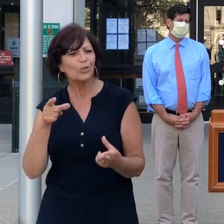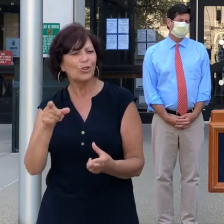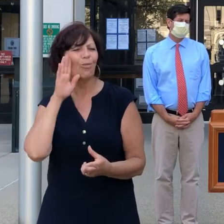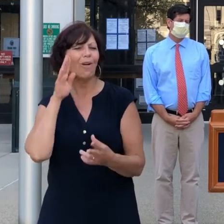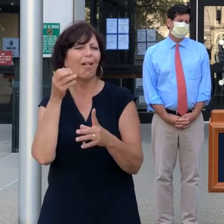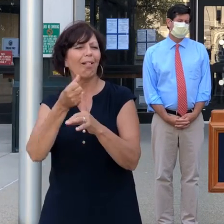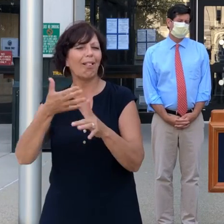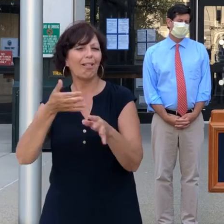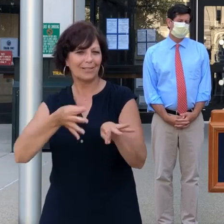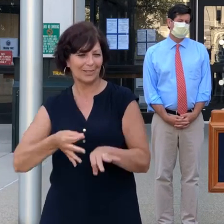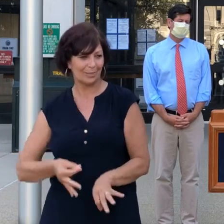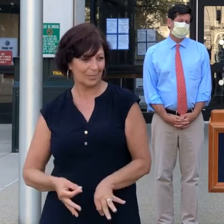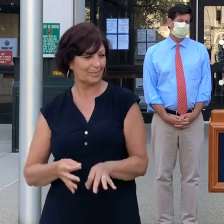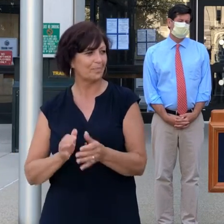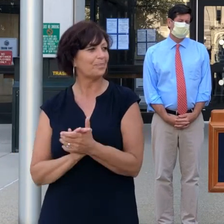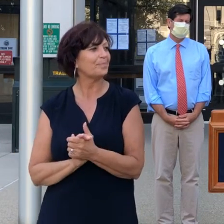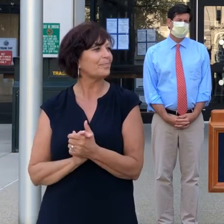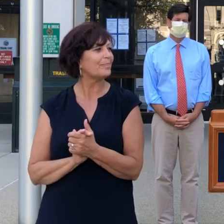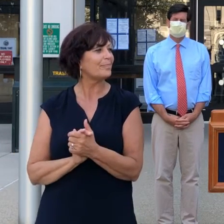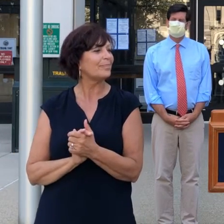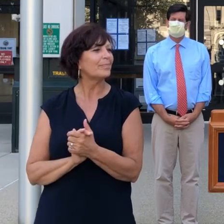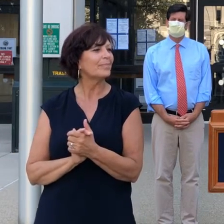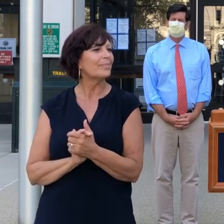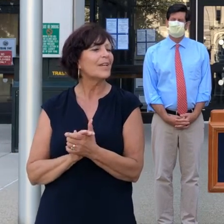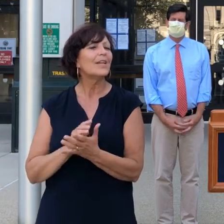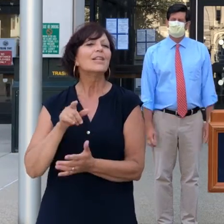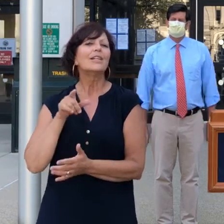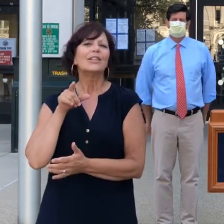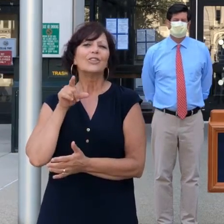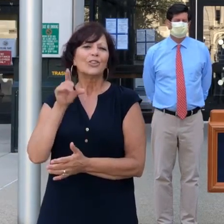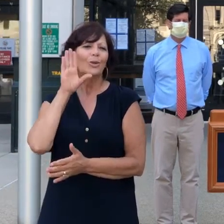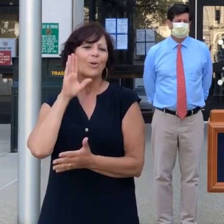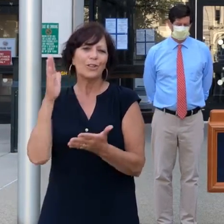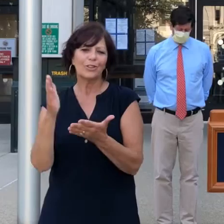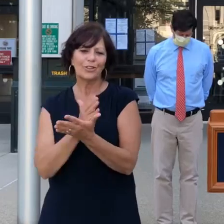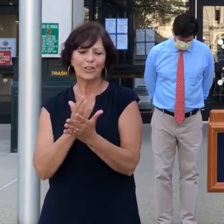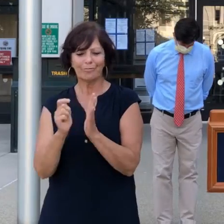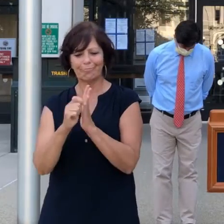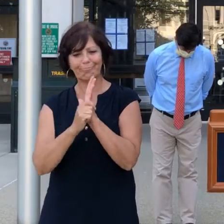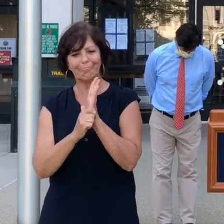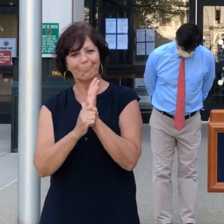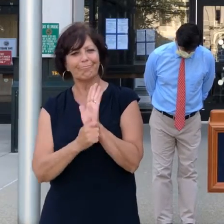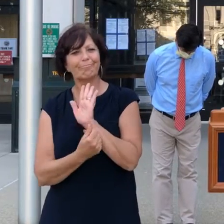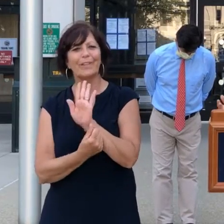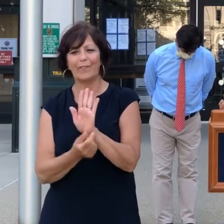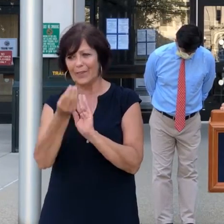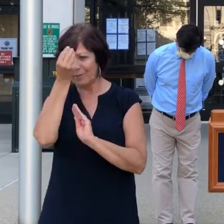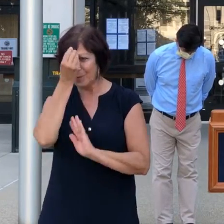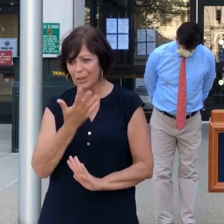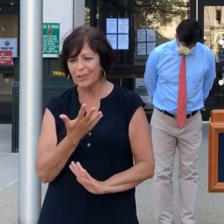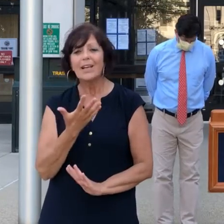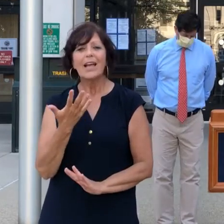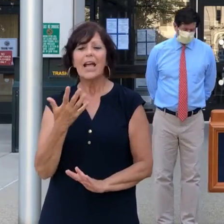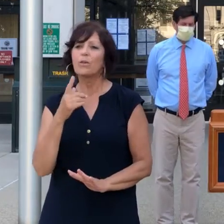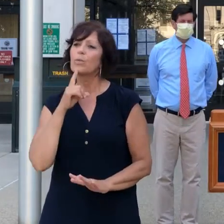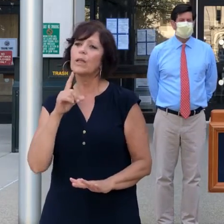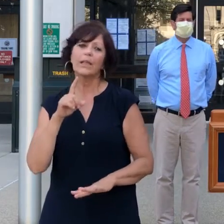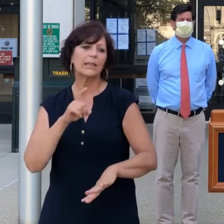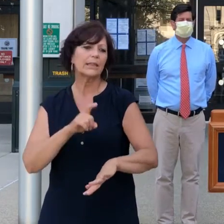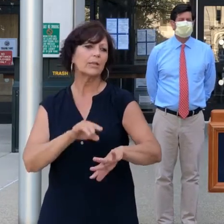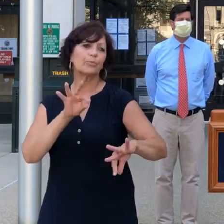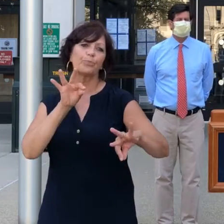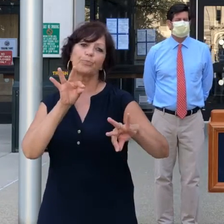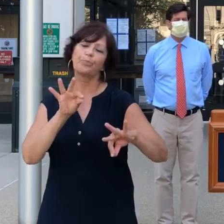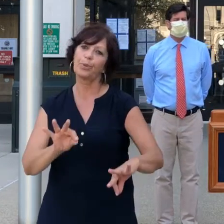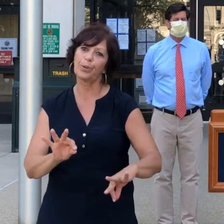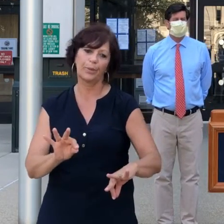into detail with you all in a moment, as well as share a pamphlet of information. And the timing really couldn't have been